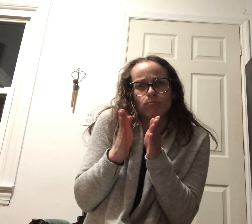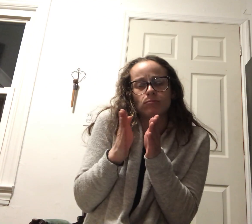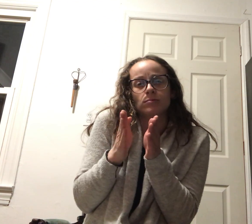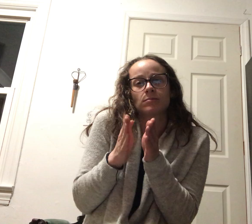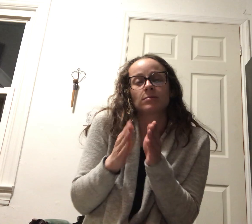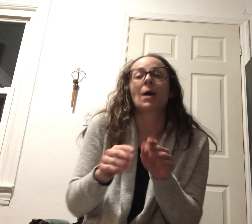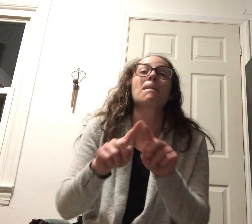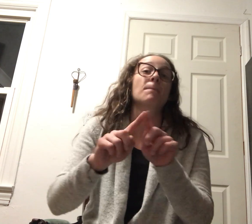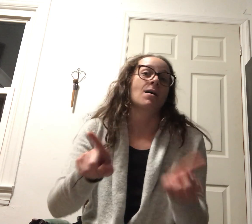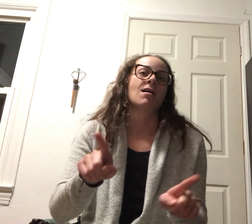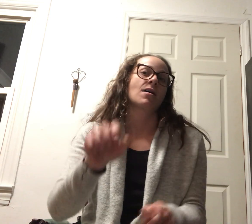soil.